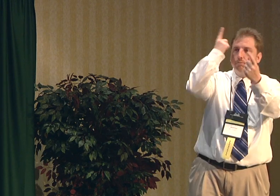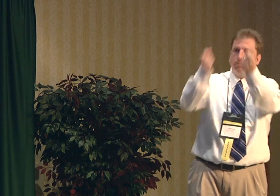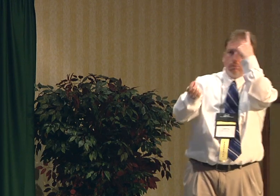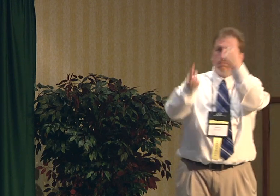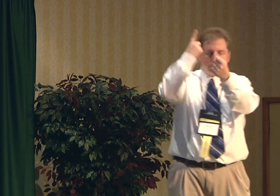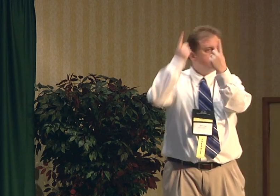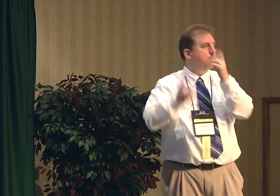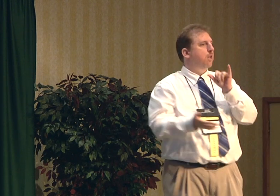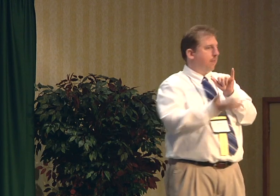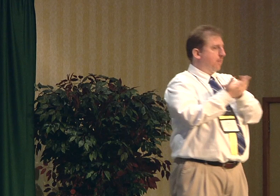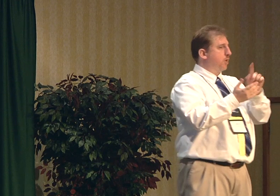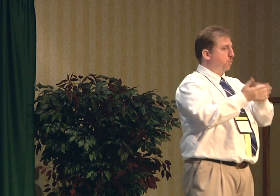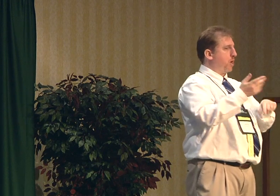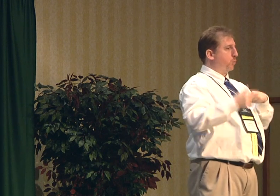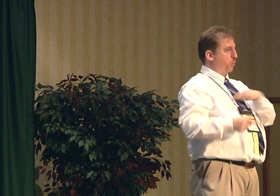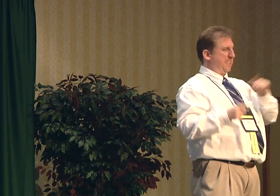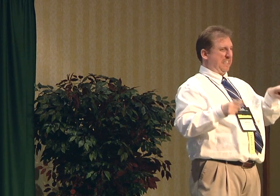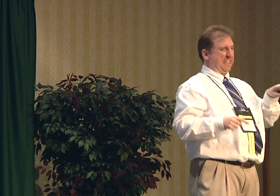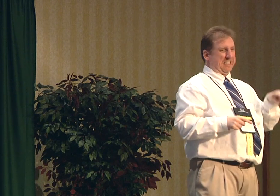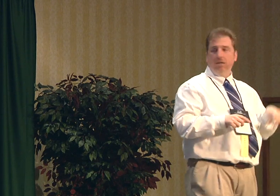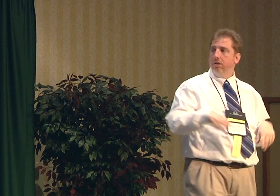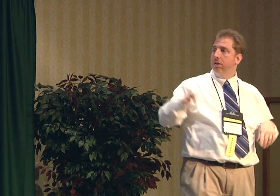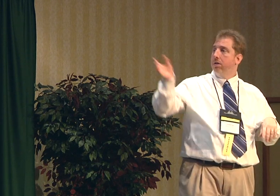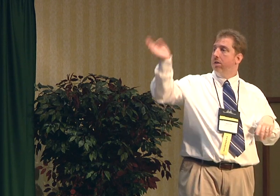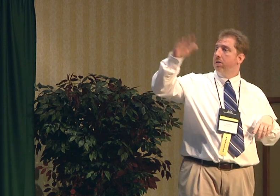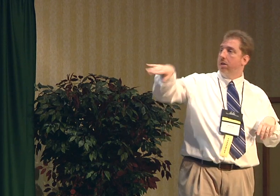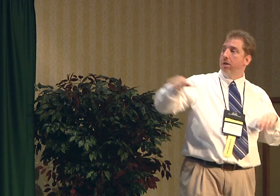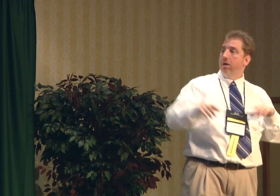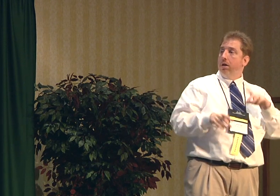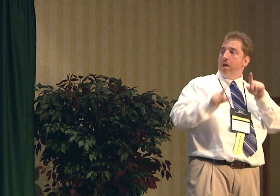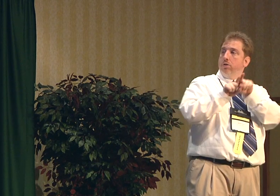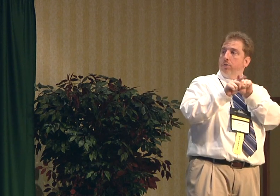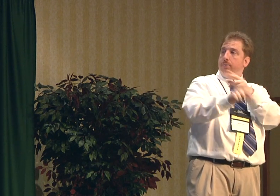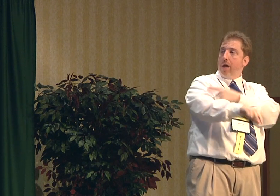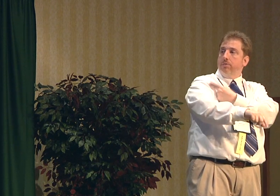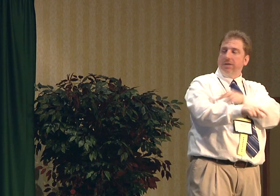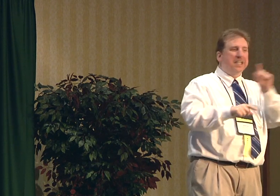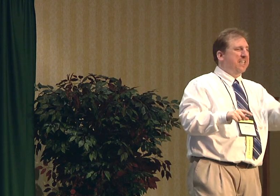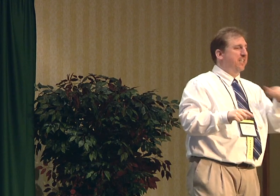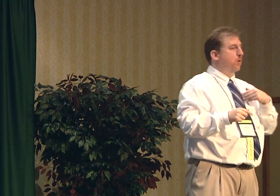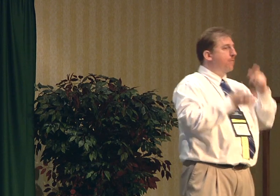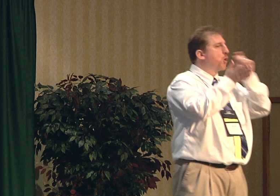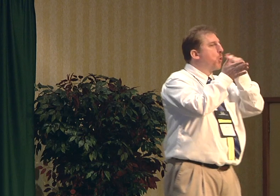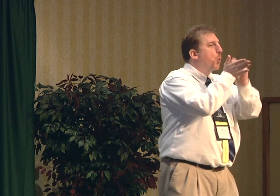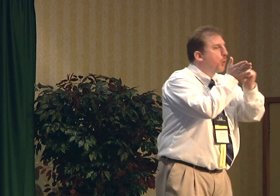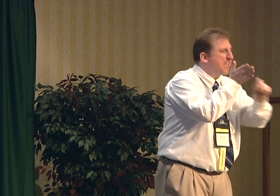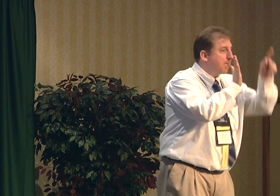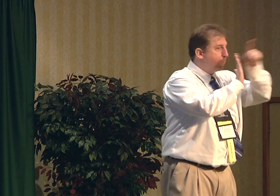the deaf person has access to that information through the interpretation. That is what we need. Also, hospitals need